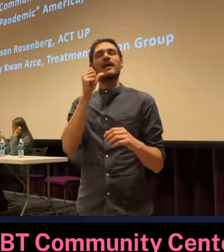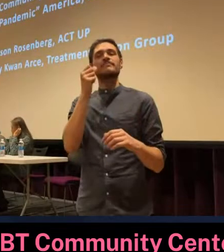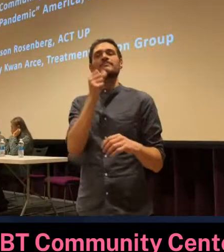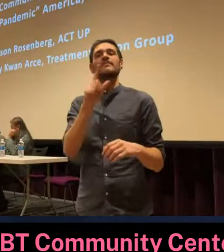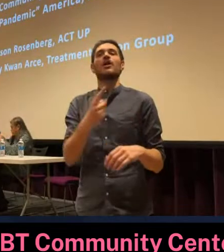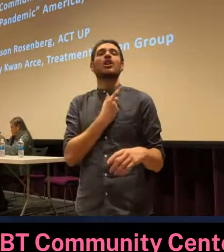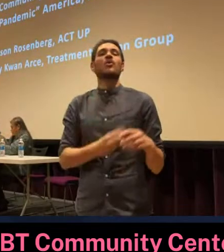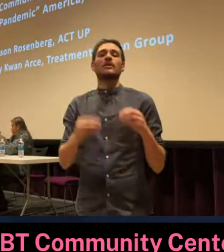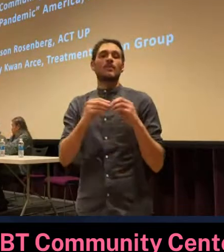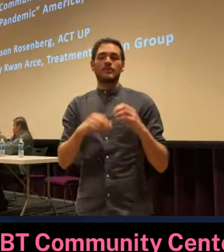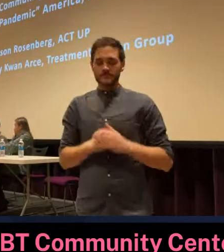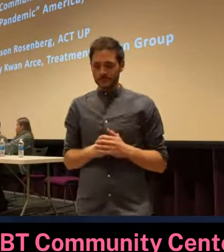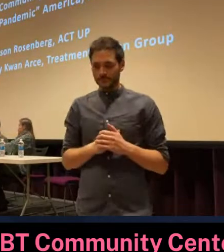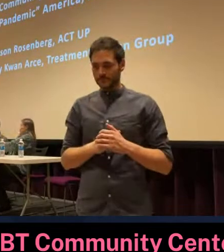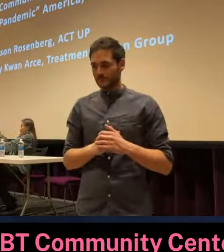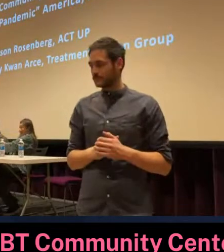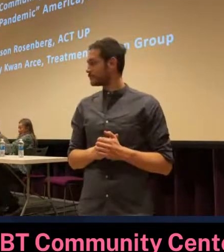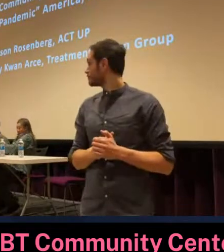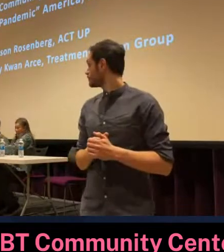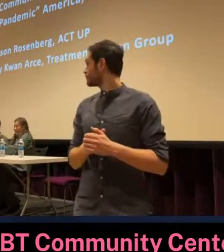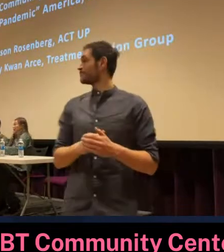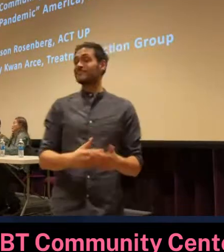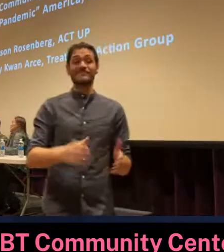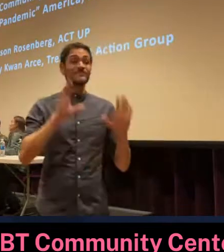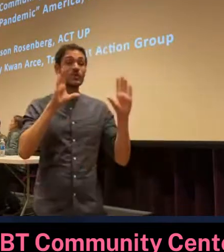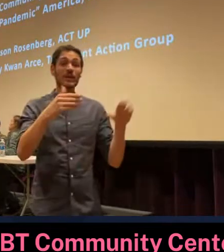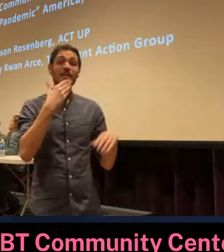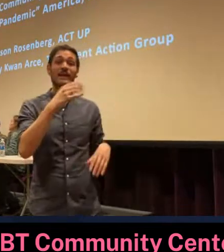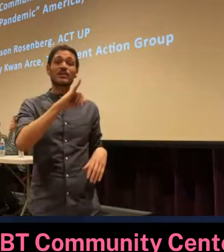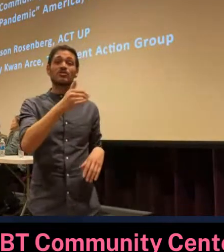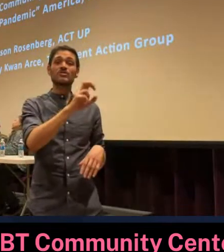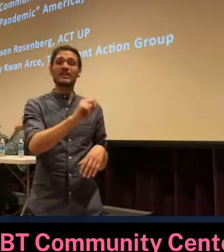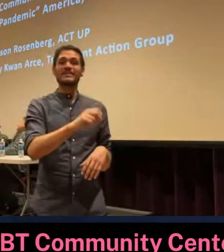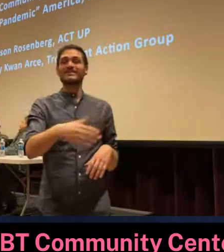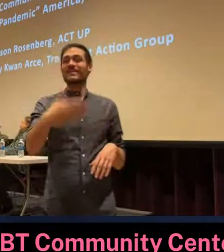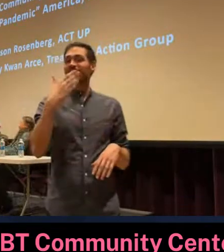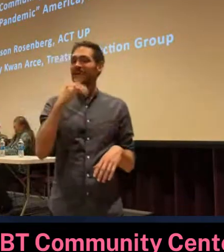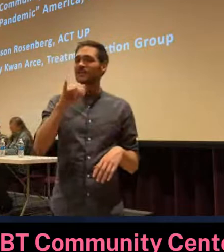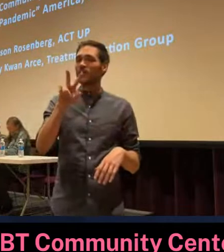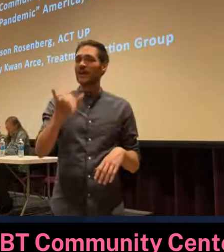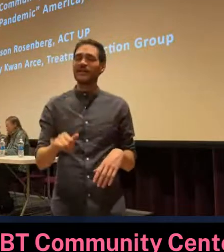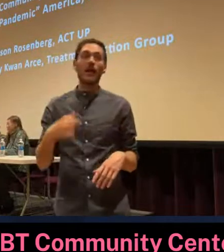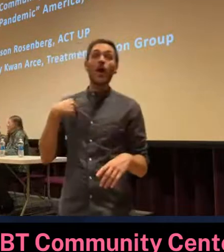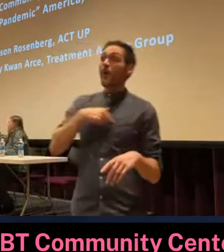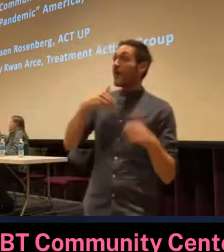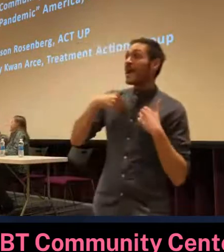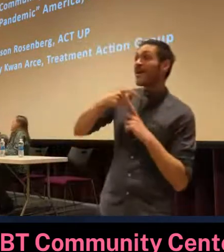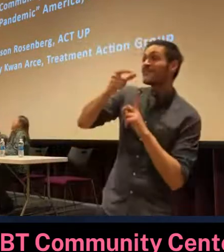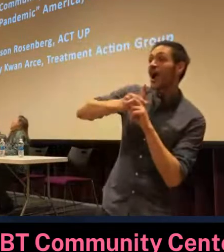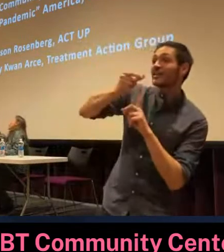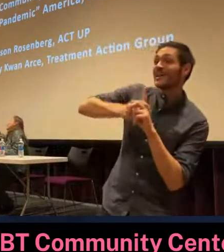Great. Well, thank you, Jason. Thank you, Ivy. But they have condoms.